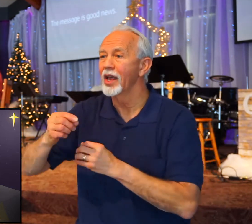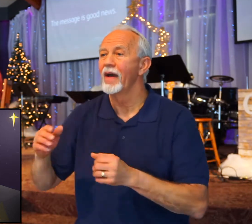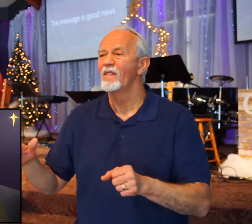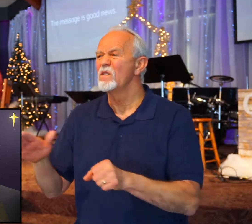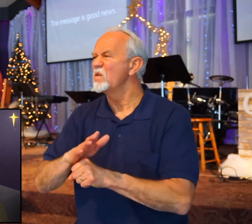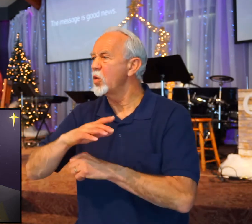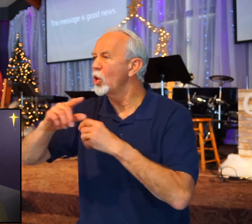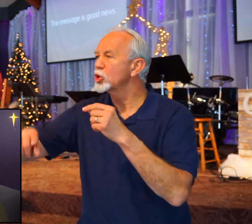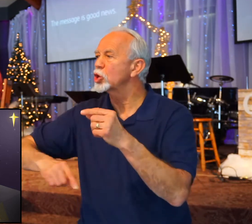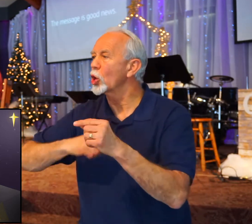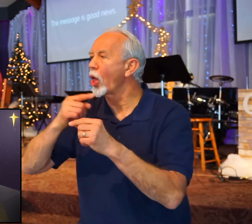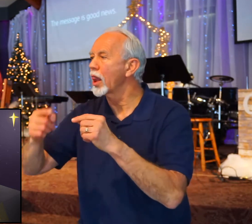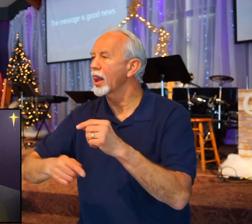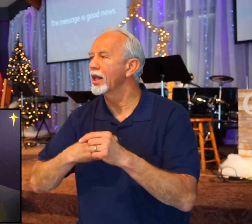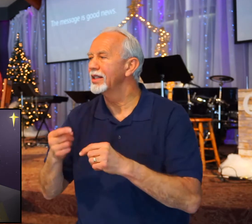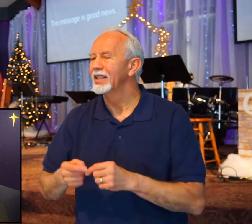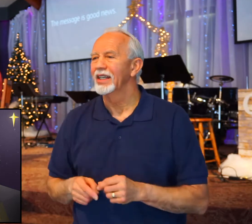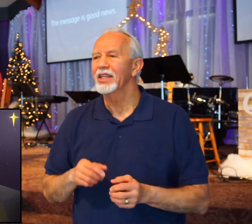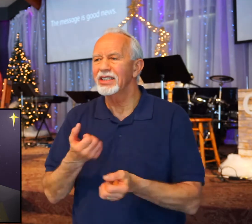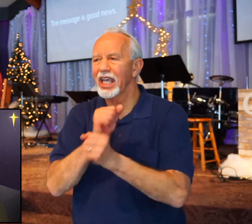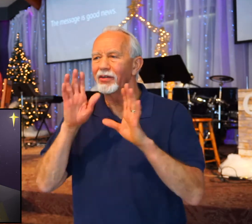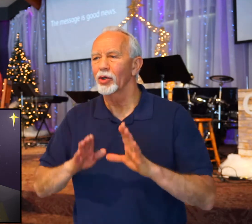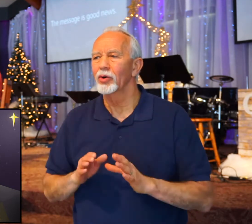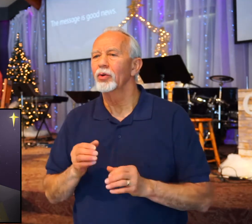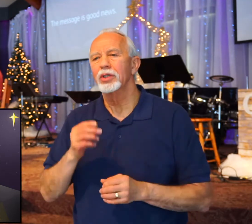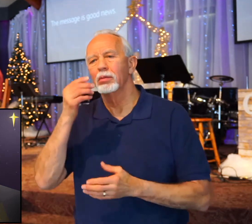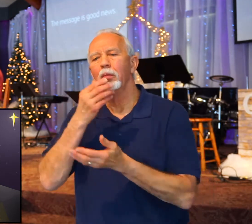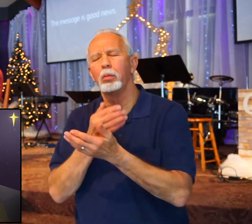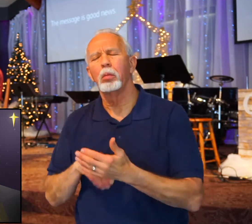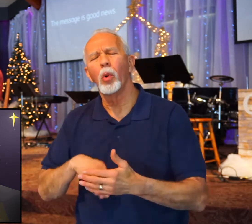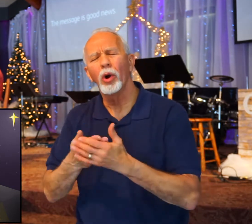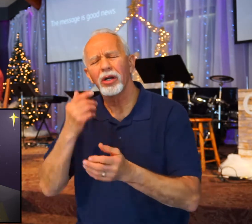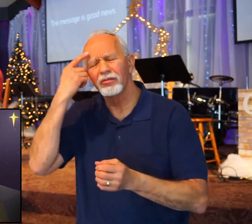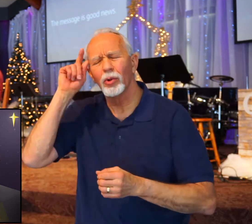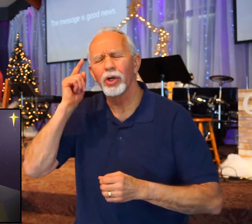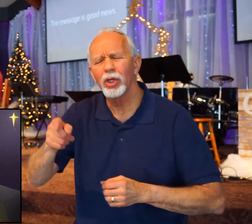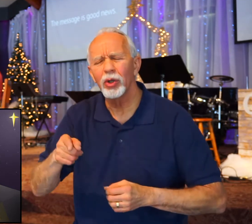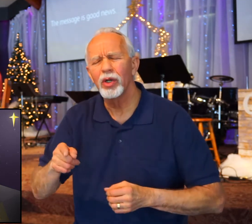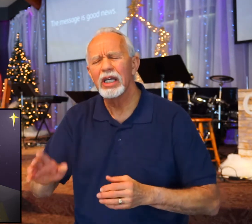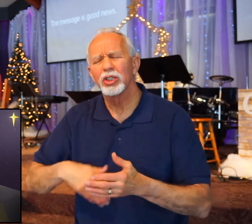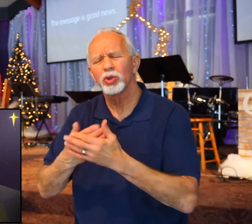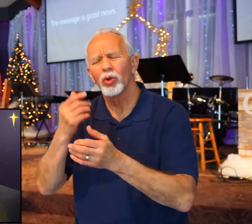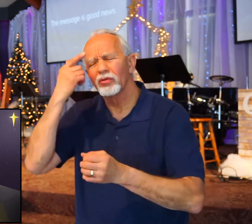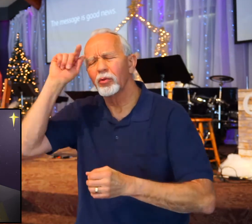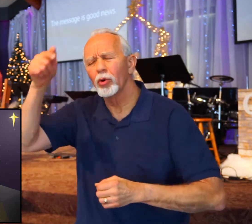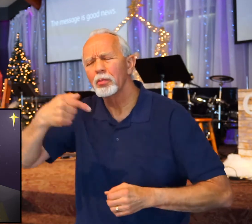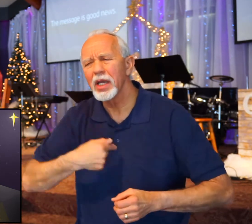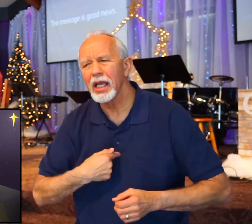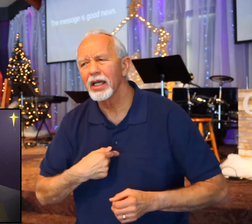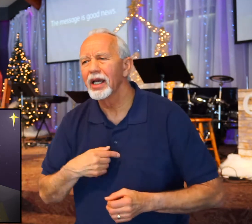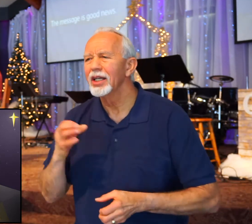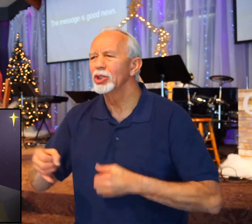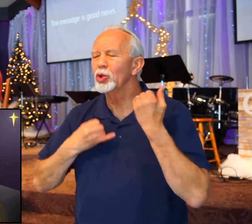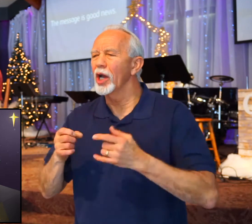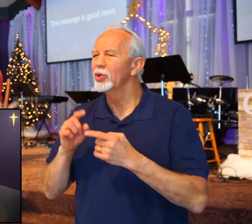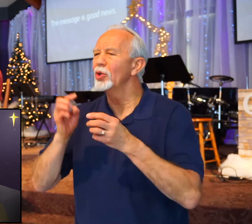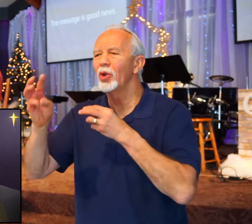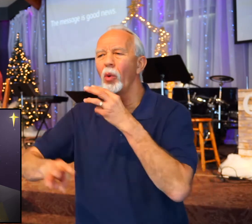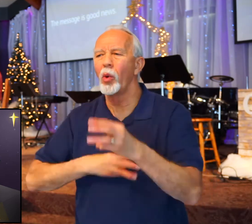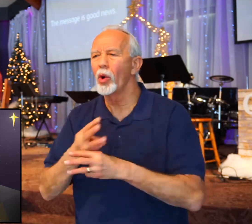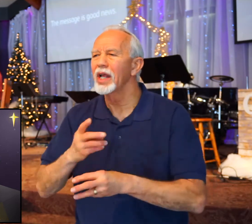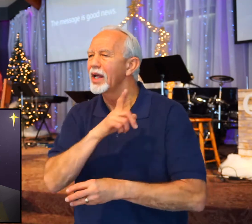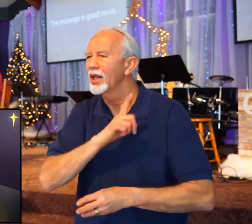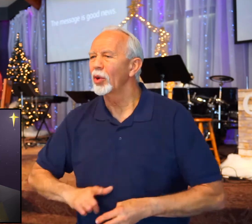makes it known. The Savior was born for you. The Savior was born for me. Joy to the world,